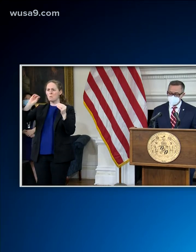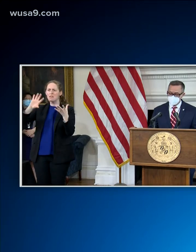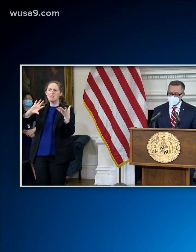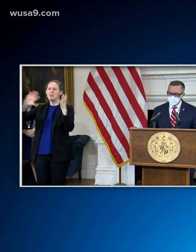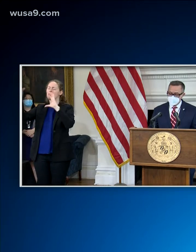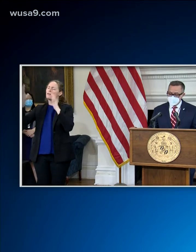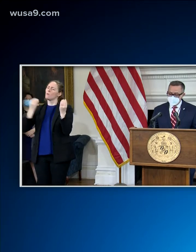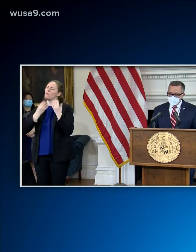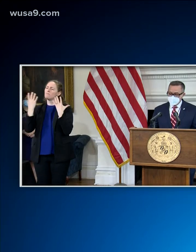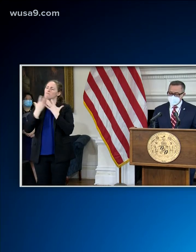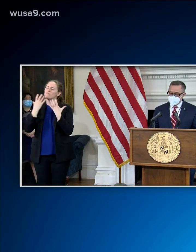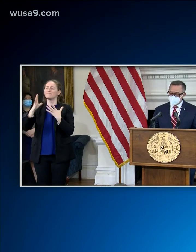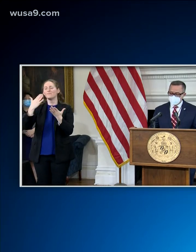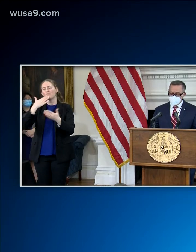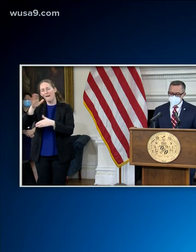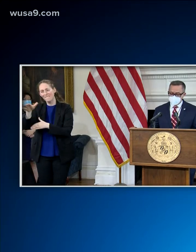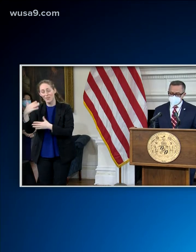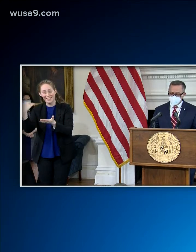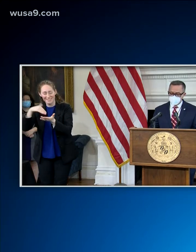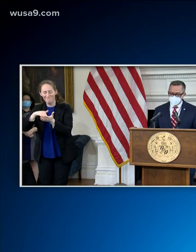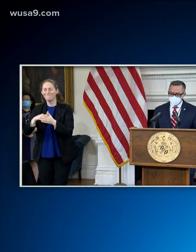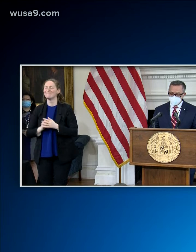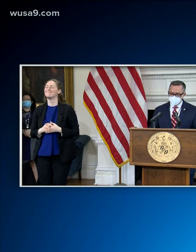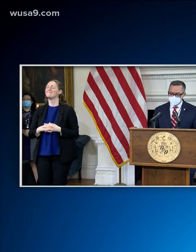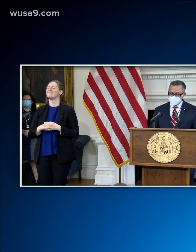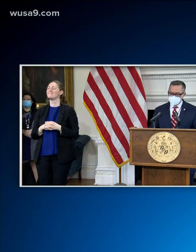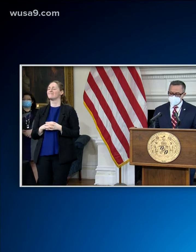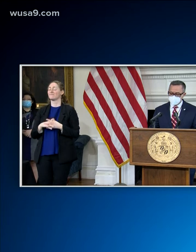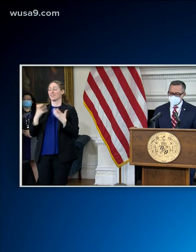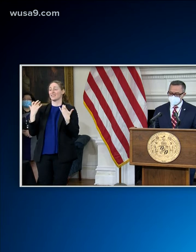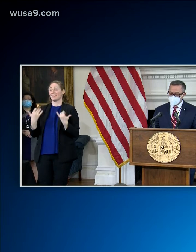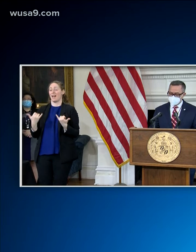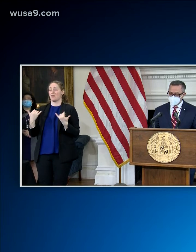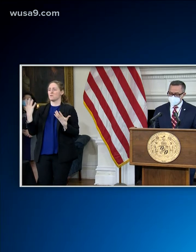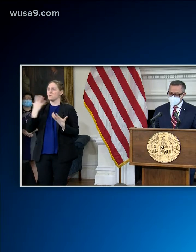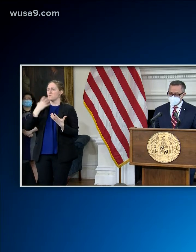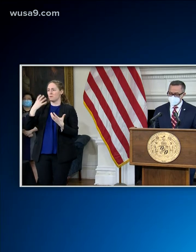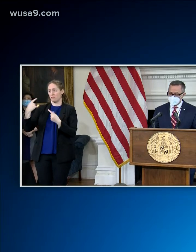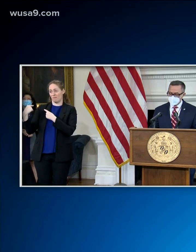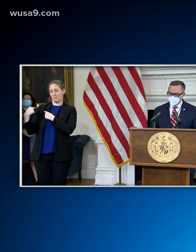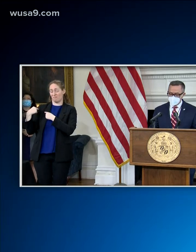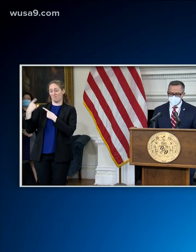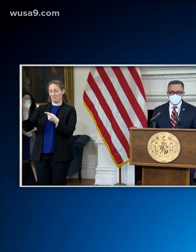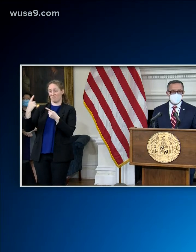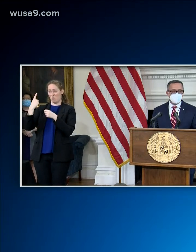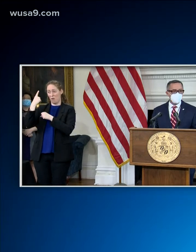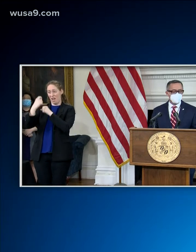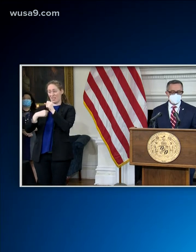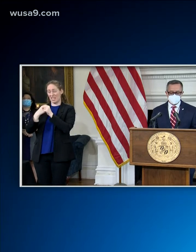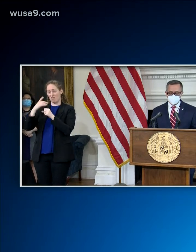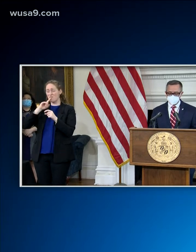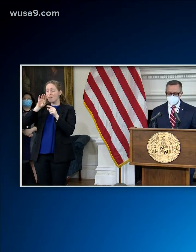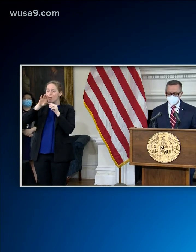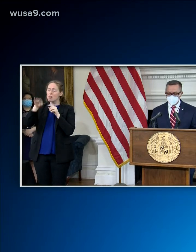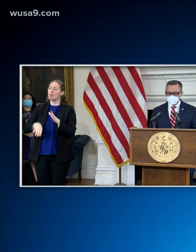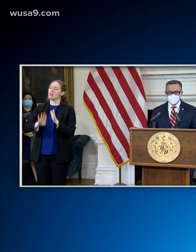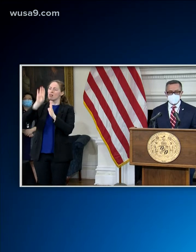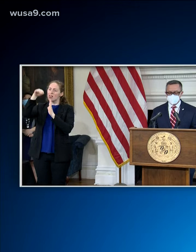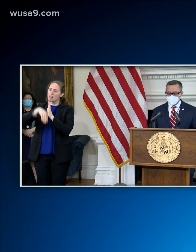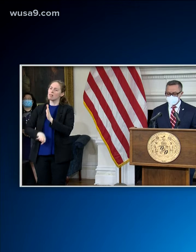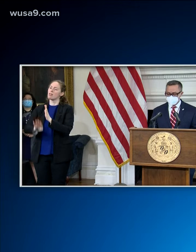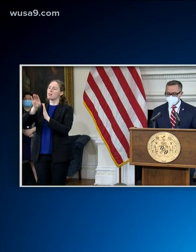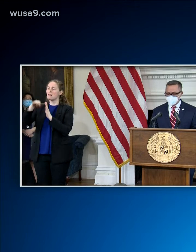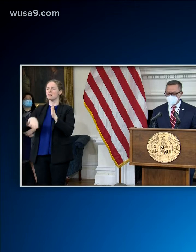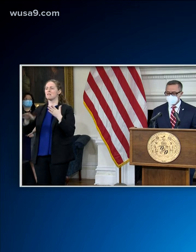afternoon. Like different chapters of a book, at times in this past year, we have felt many emotions,